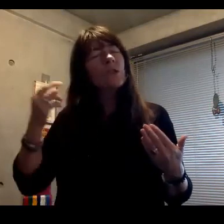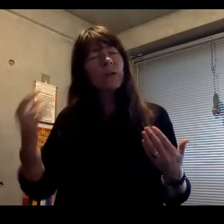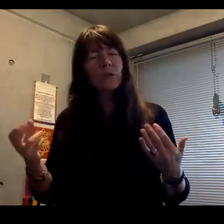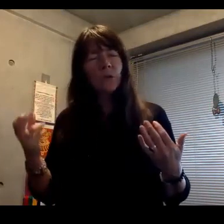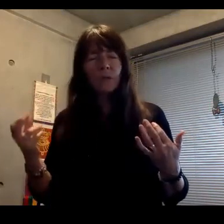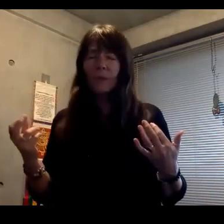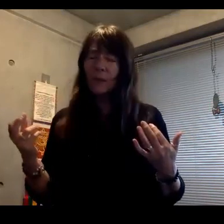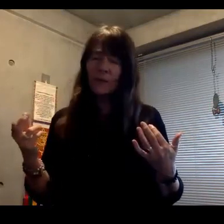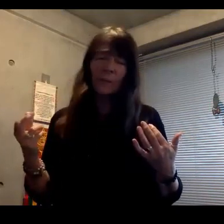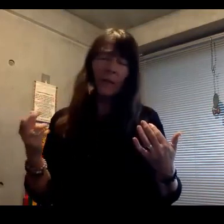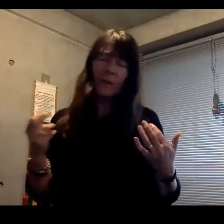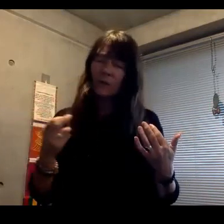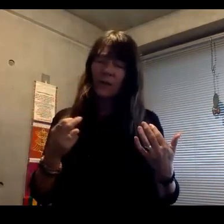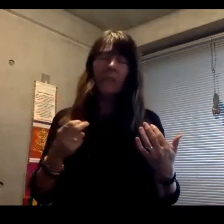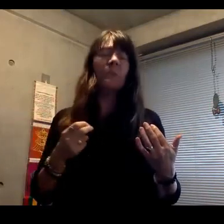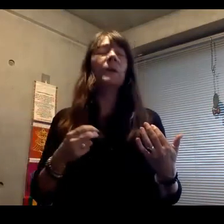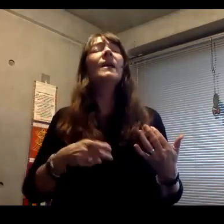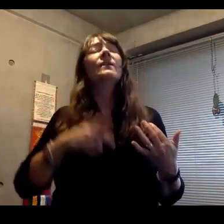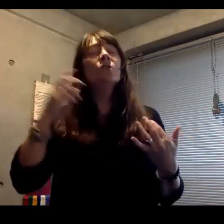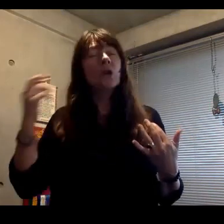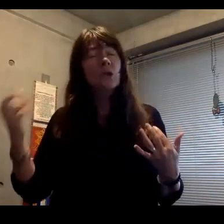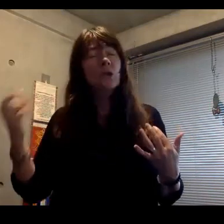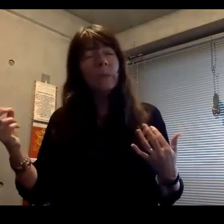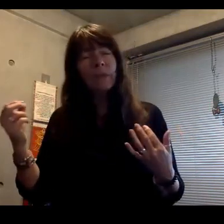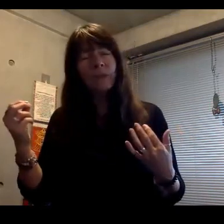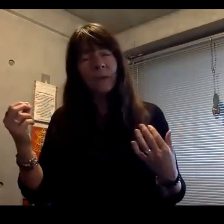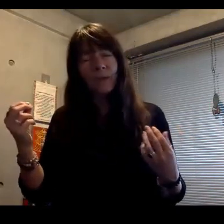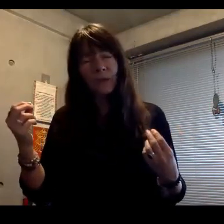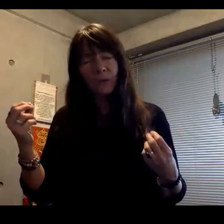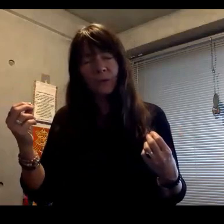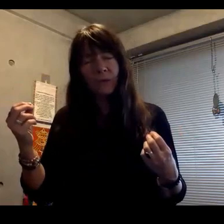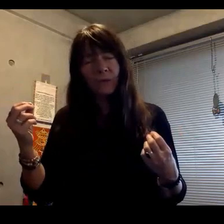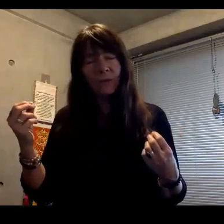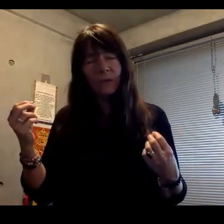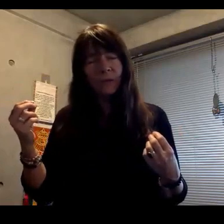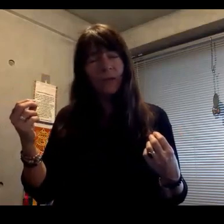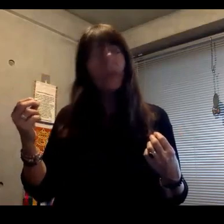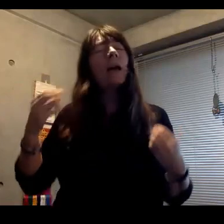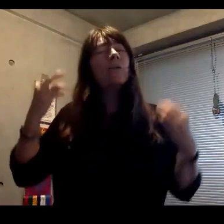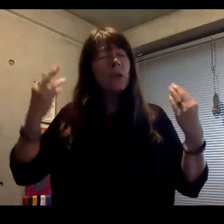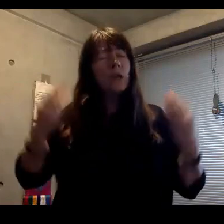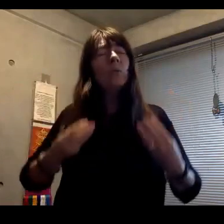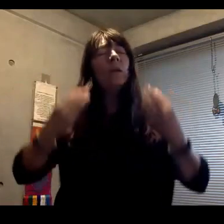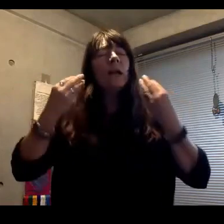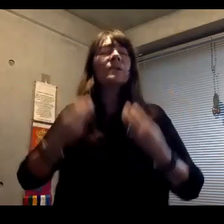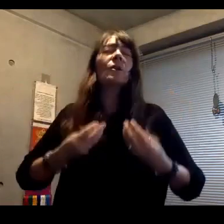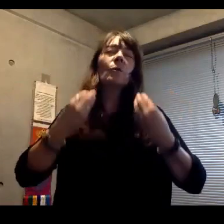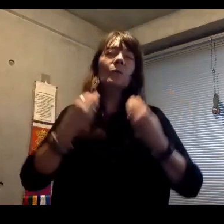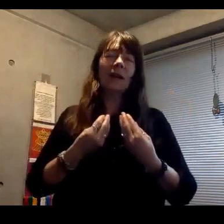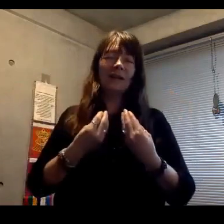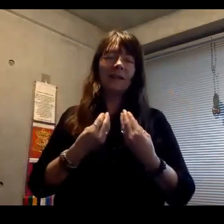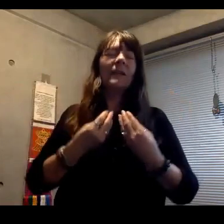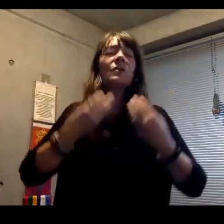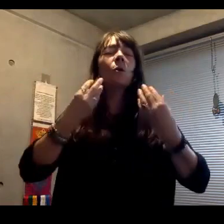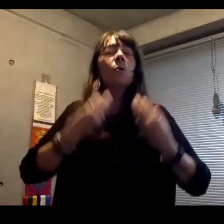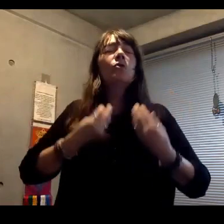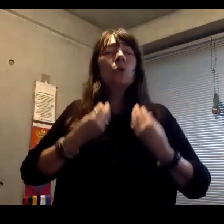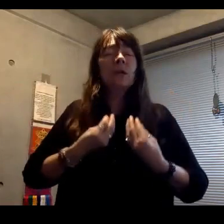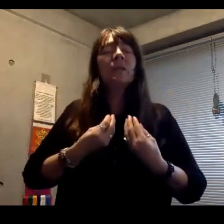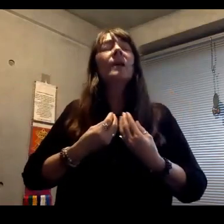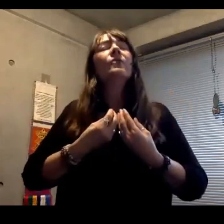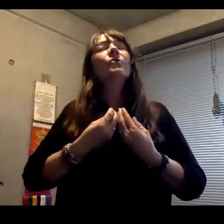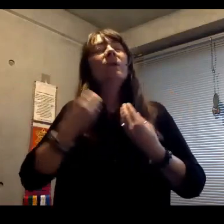So it is not the choice of others. And we hate to say this, but it's not your business what they choose. Every human has their own right, has their